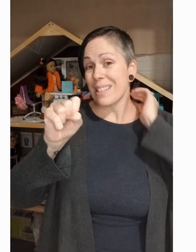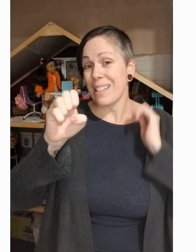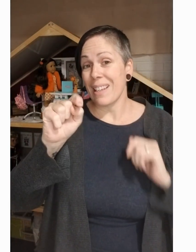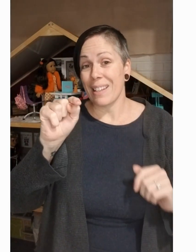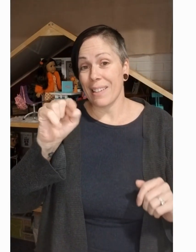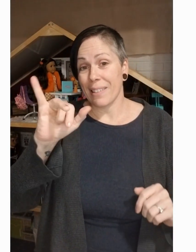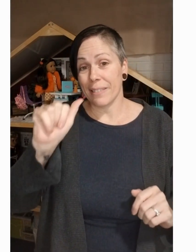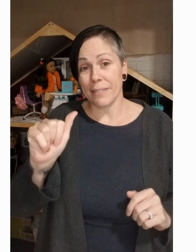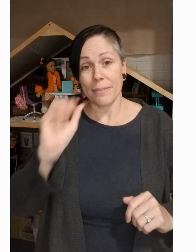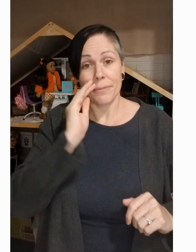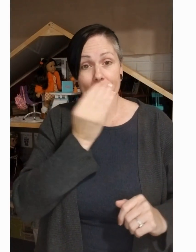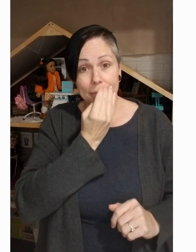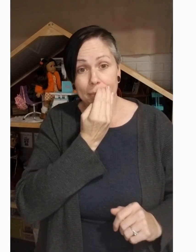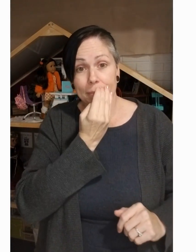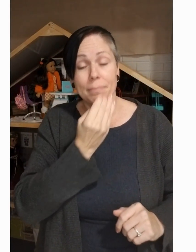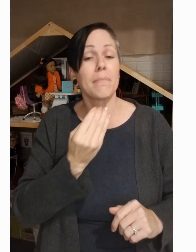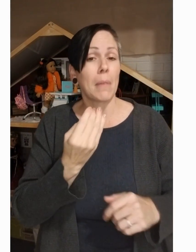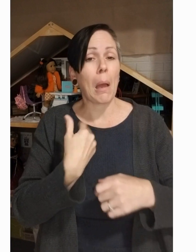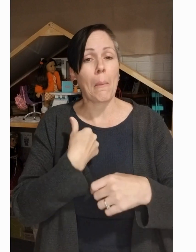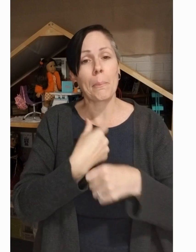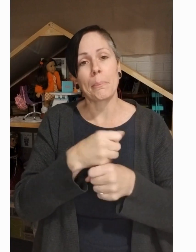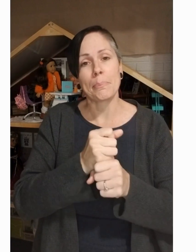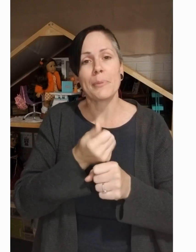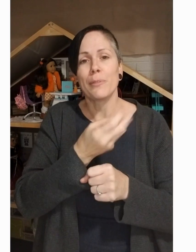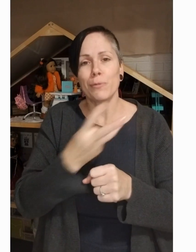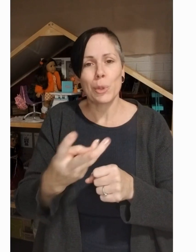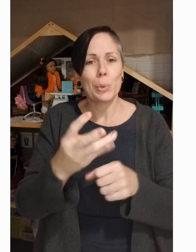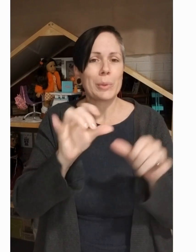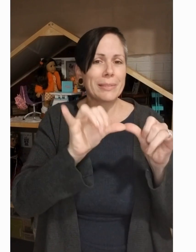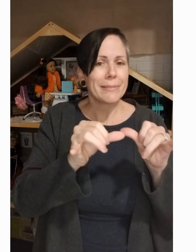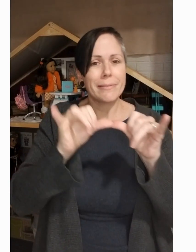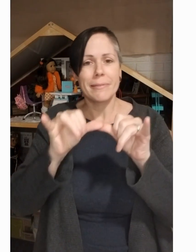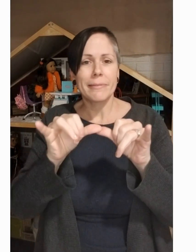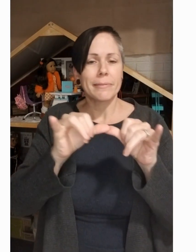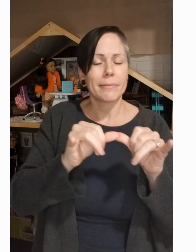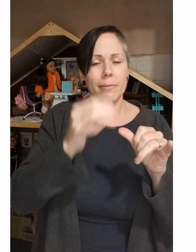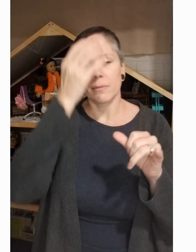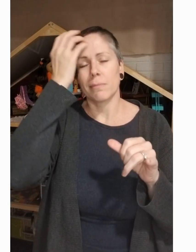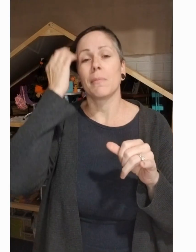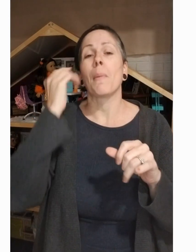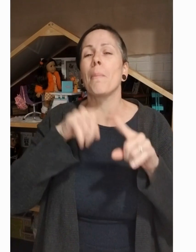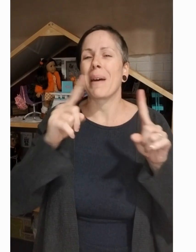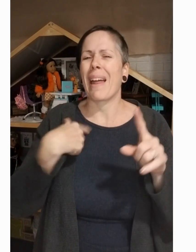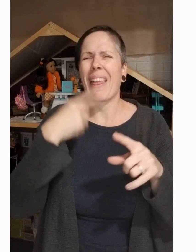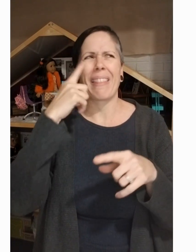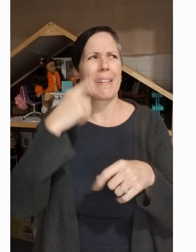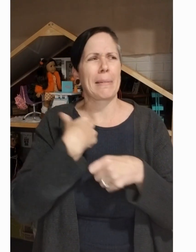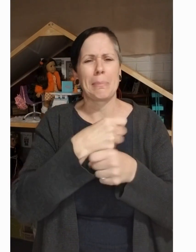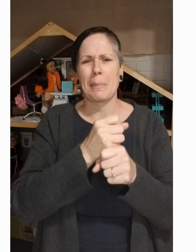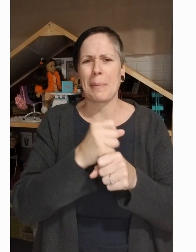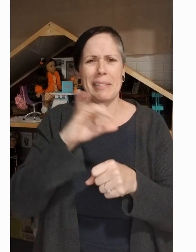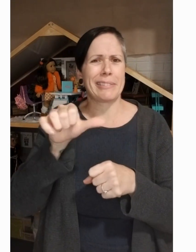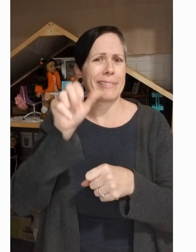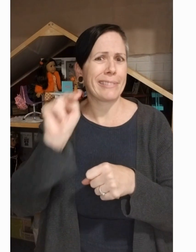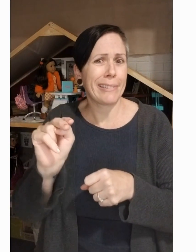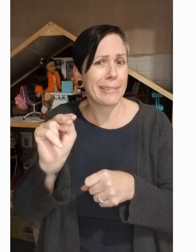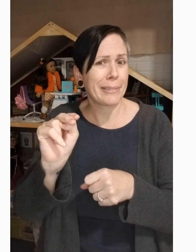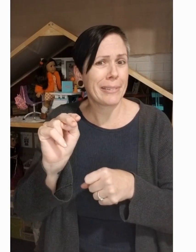yeah, those were easy, and I made them after Christmas last year, so it was nice to be able to get to use them this year for